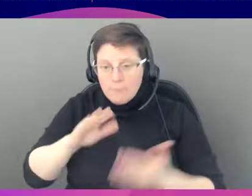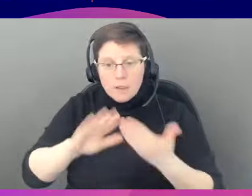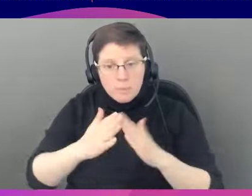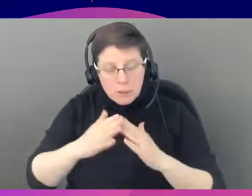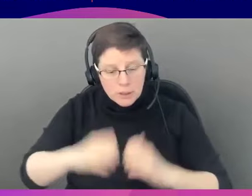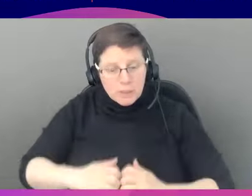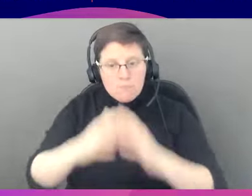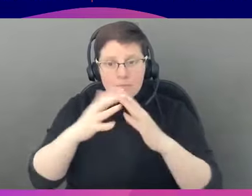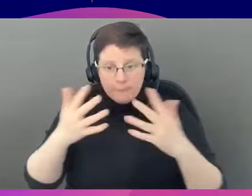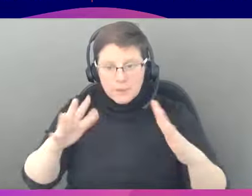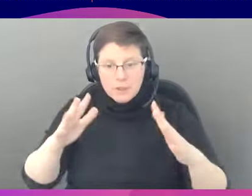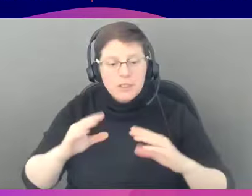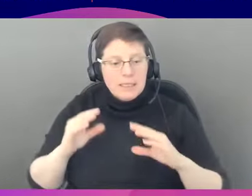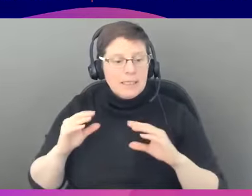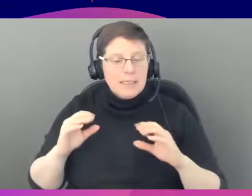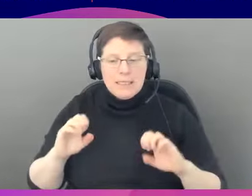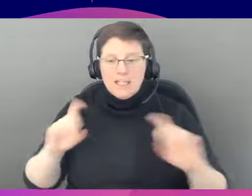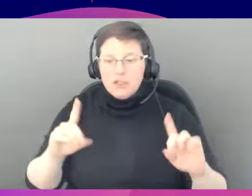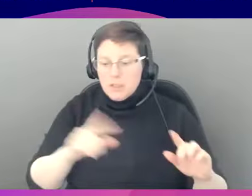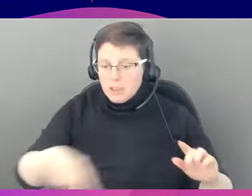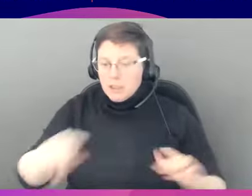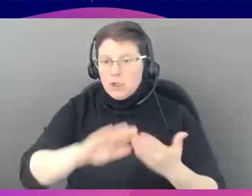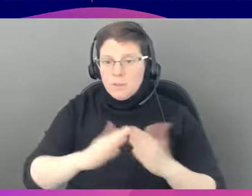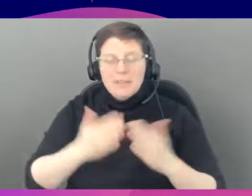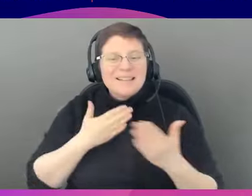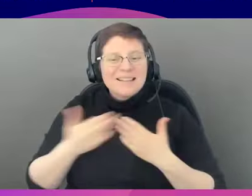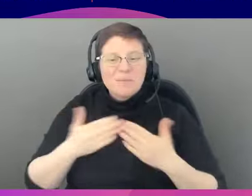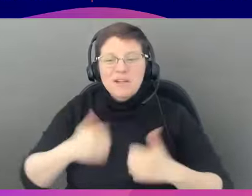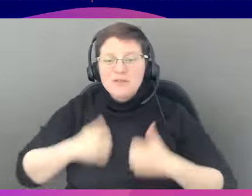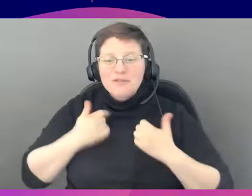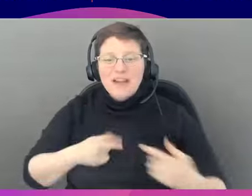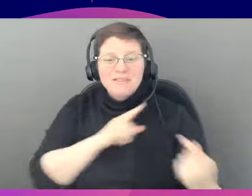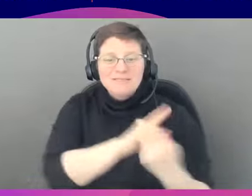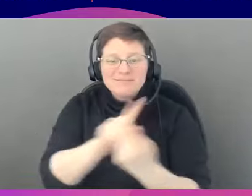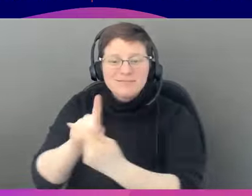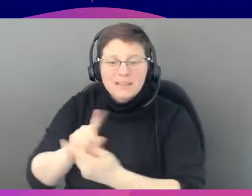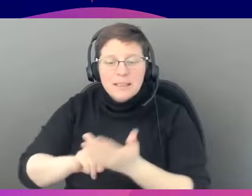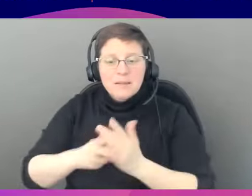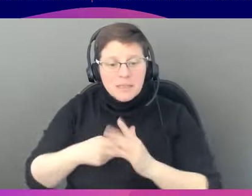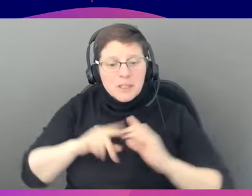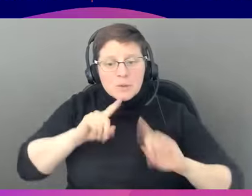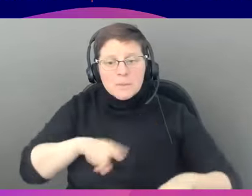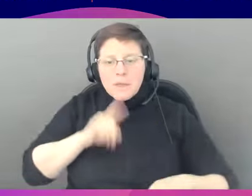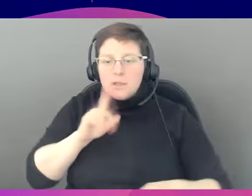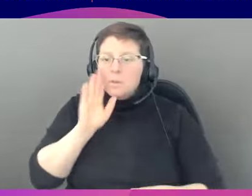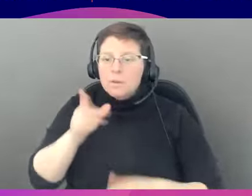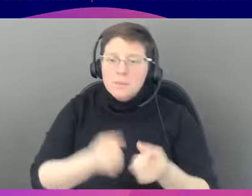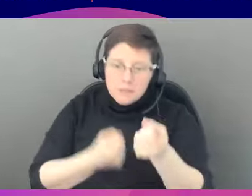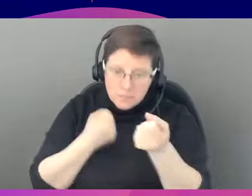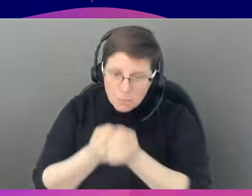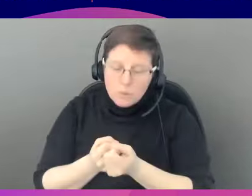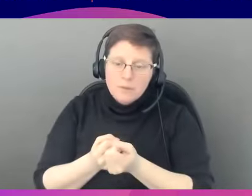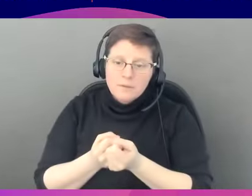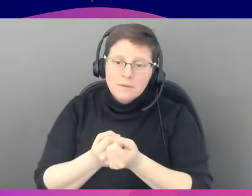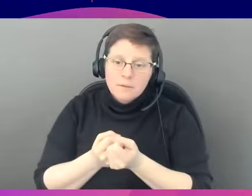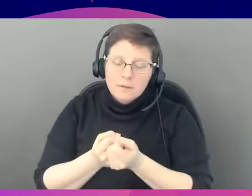the community, that means no matter who a survivor goes to, they're going to receive a supportive response. And that's a great way of